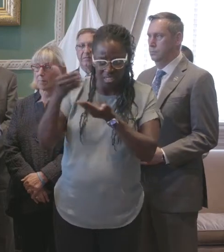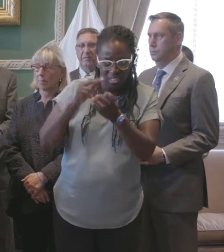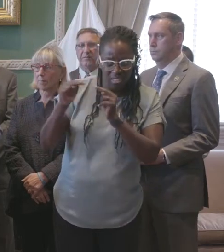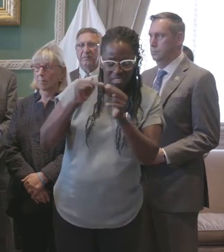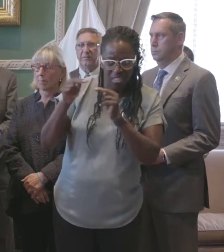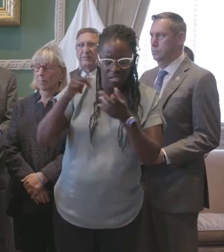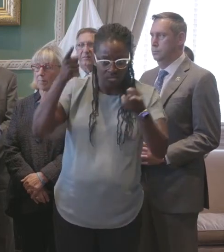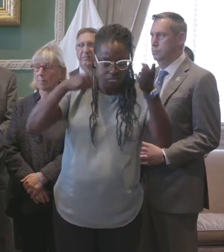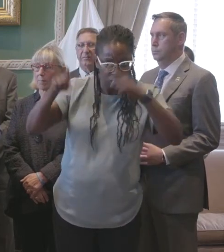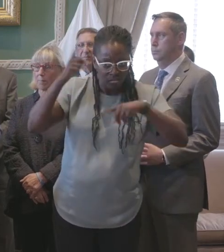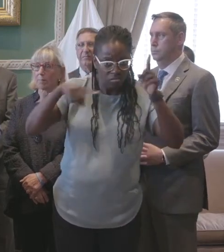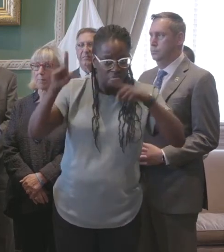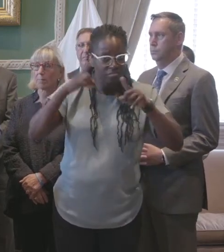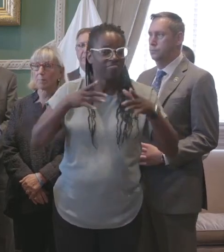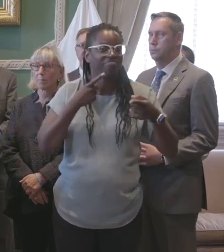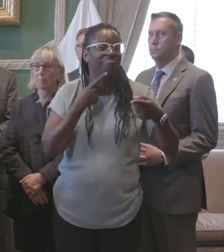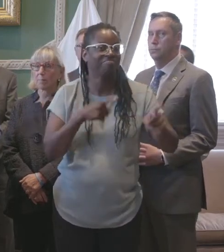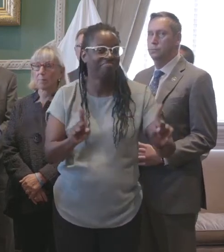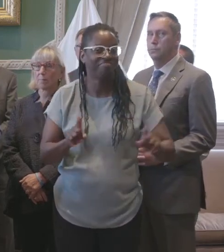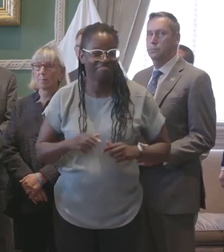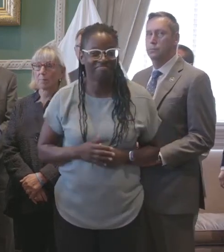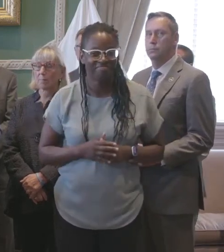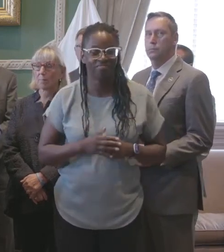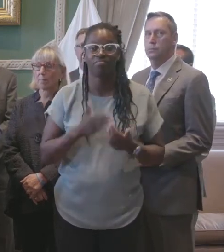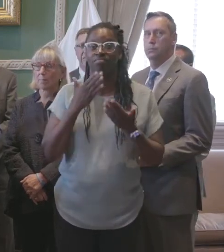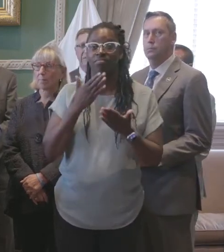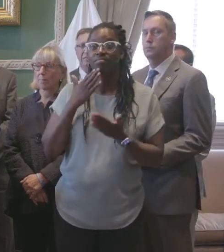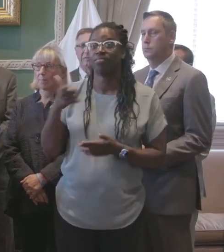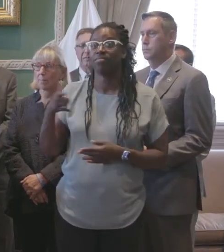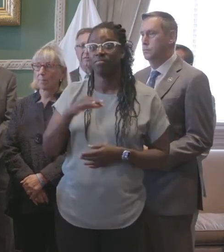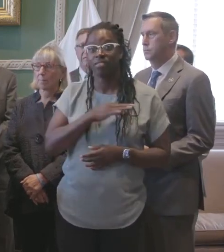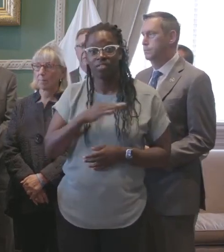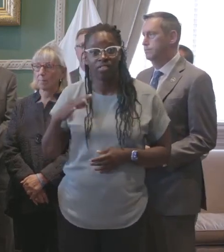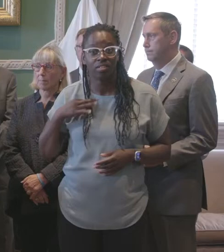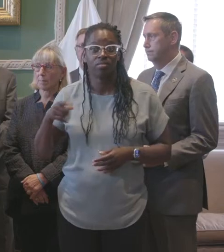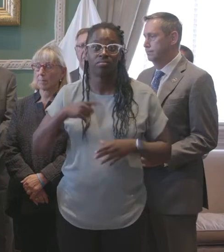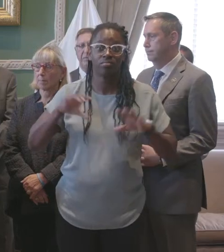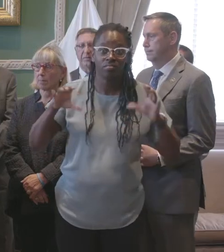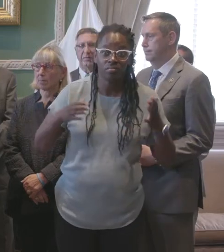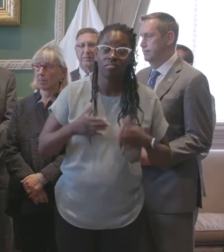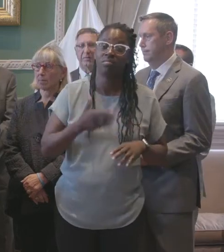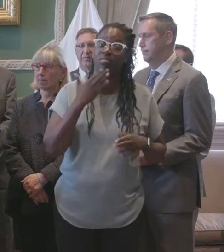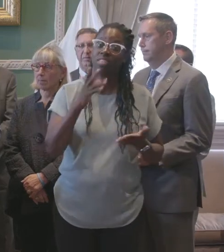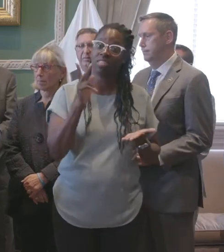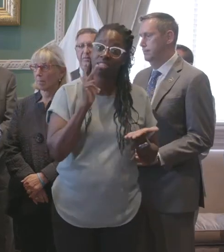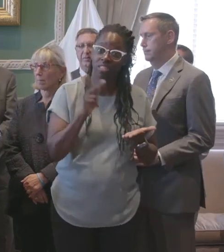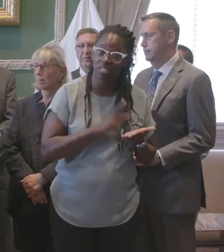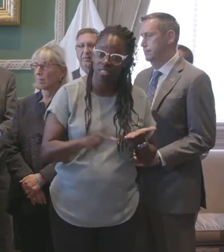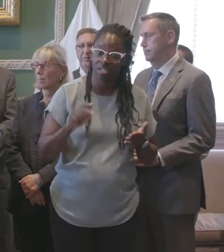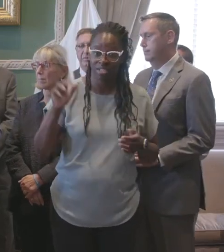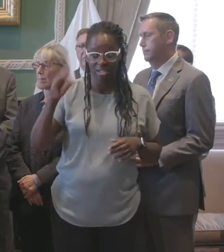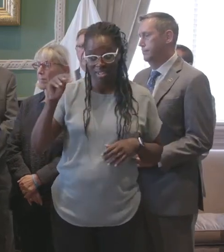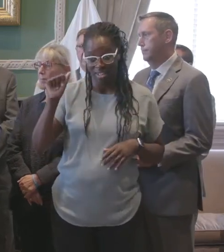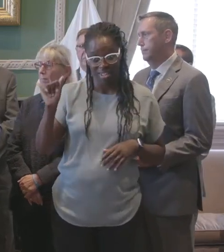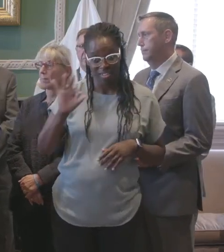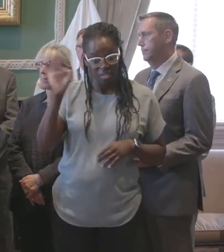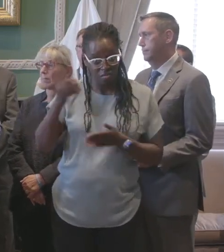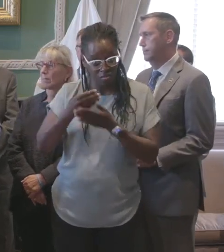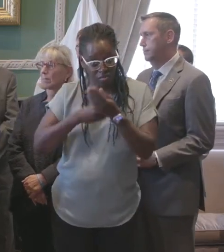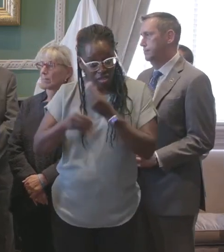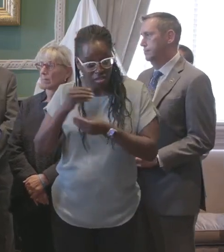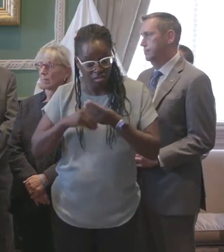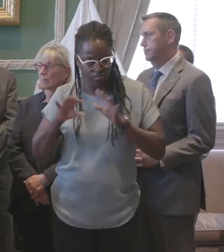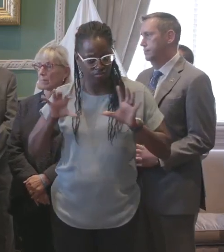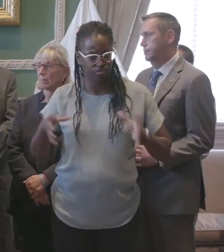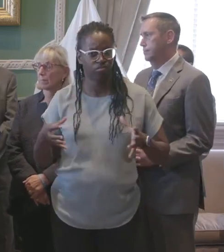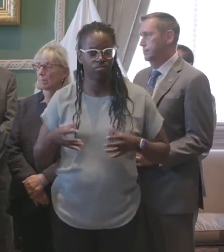staff from the committee for all the hard work that they did. I want to thank the Secretary of A&F and his staff for everything they did. And of course, the Senate